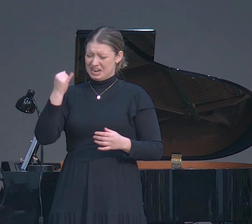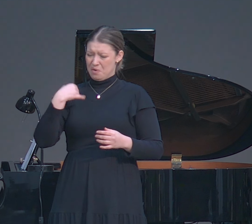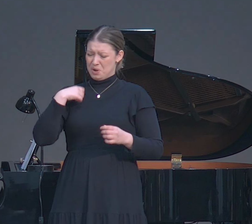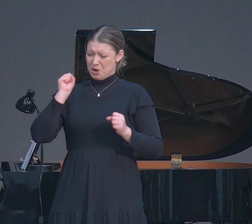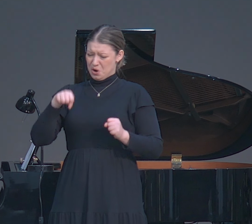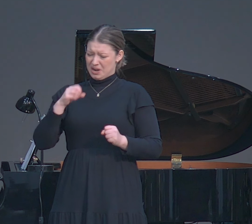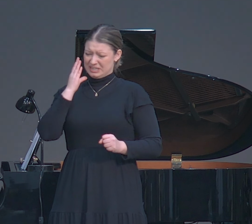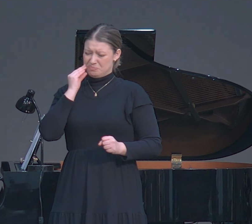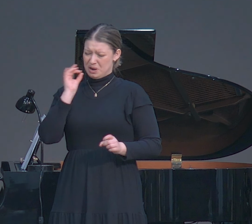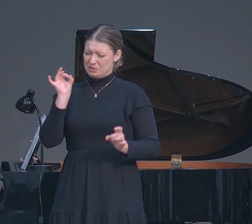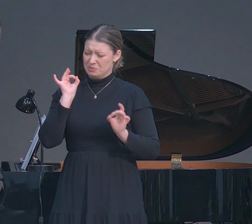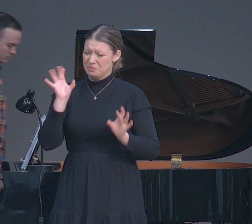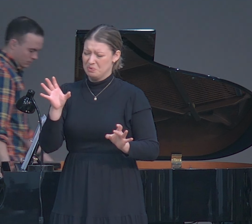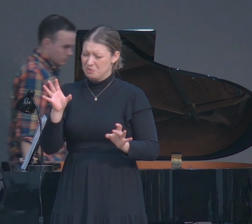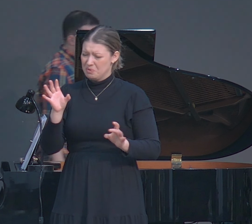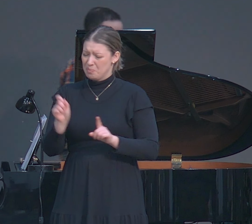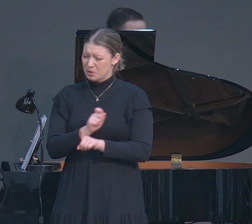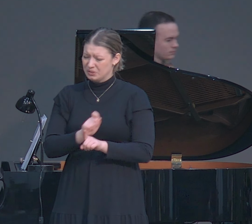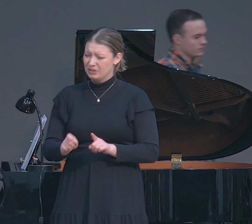what we've not experienced.